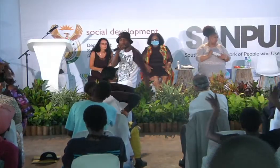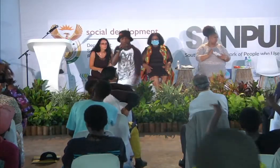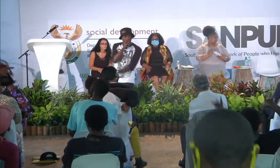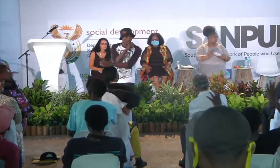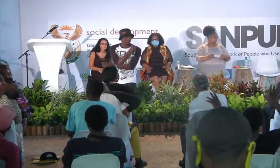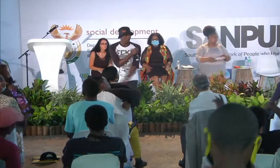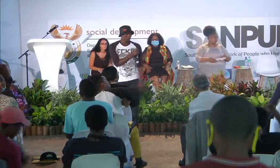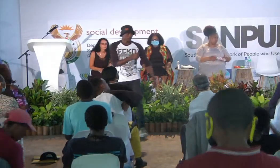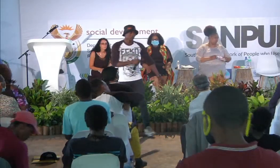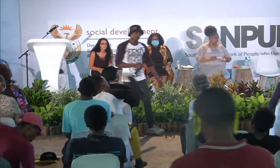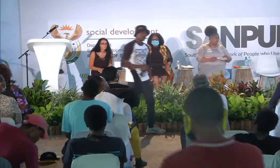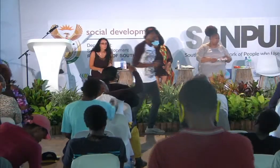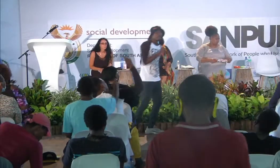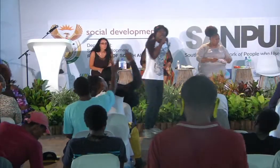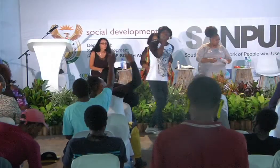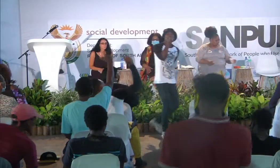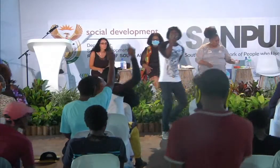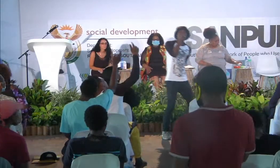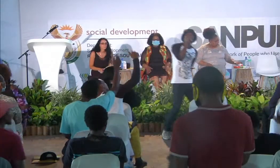grace.